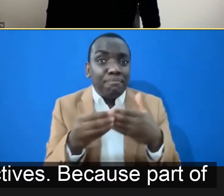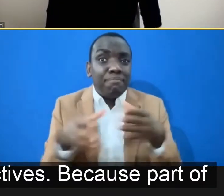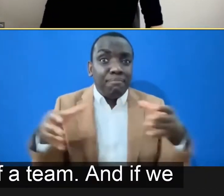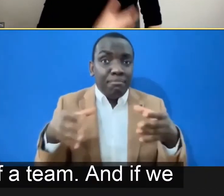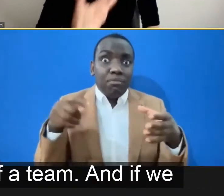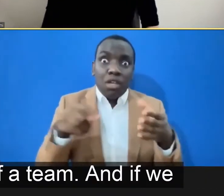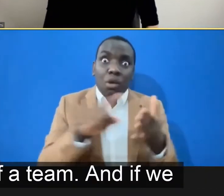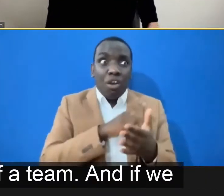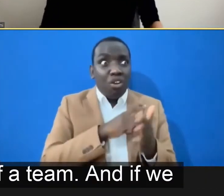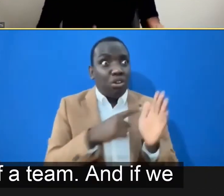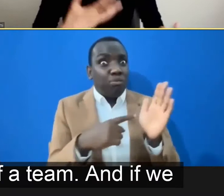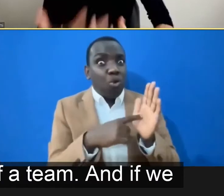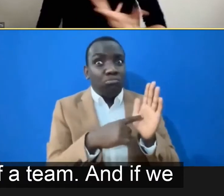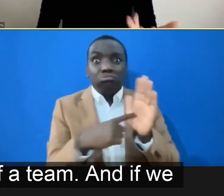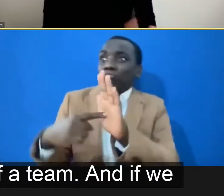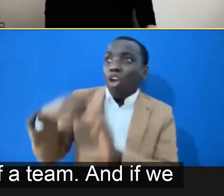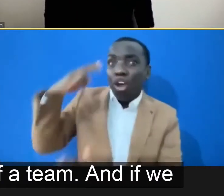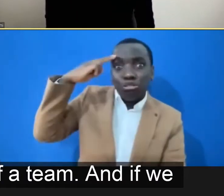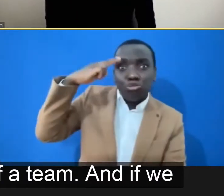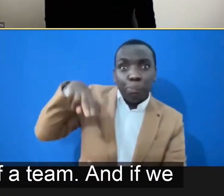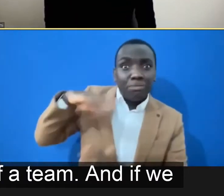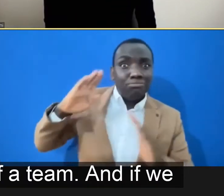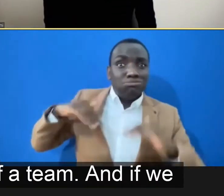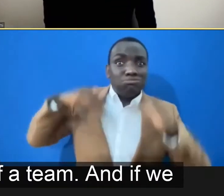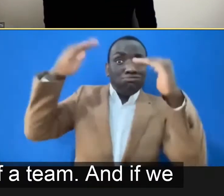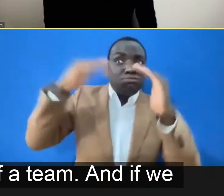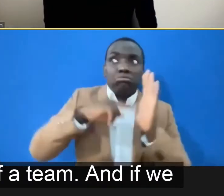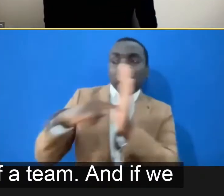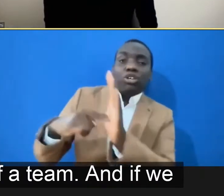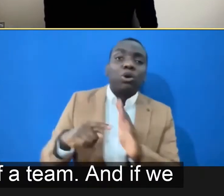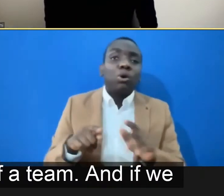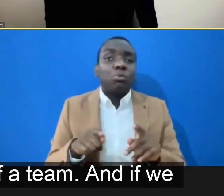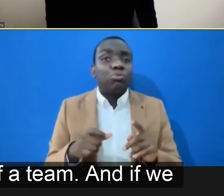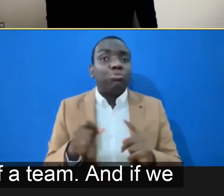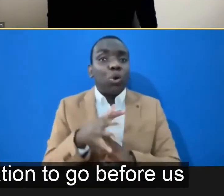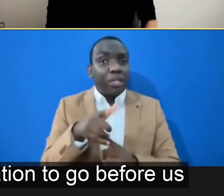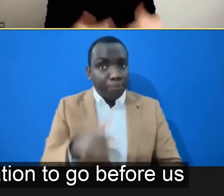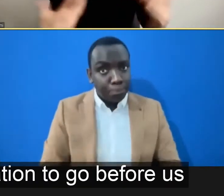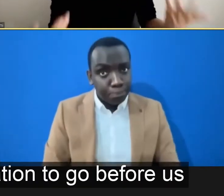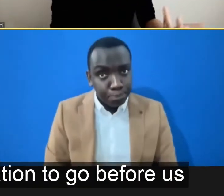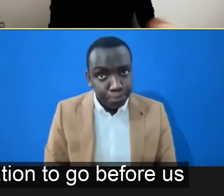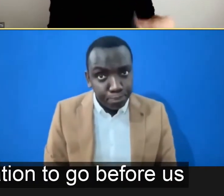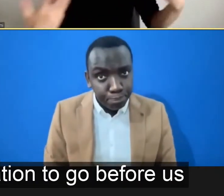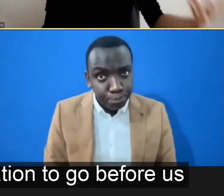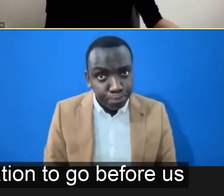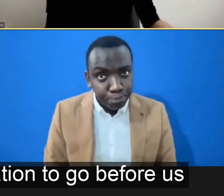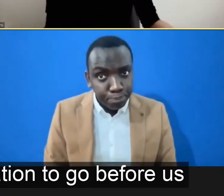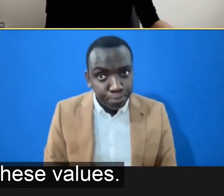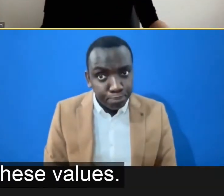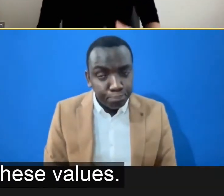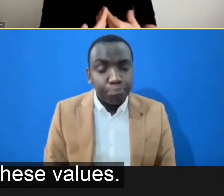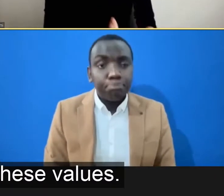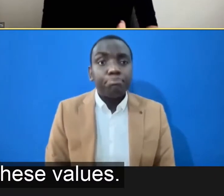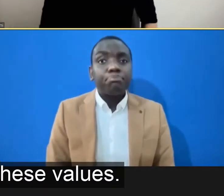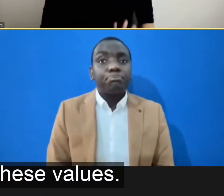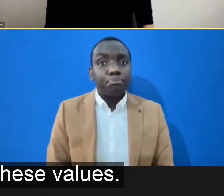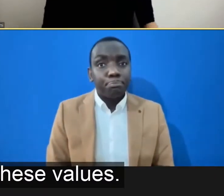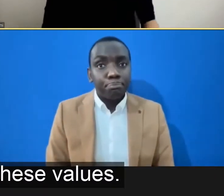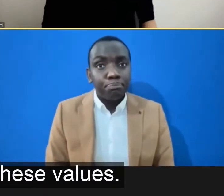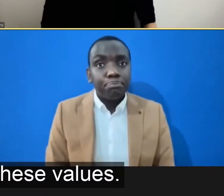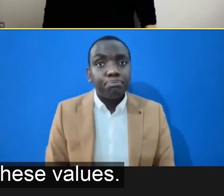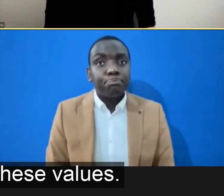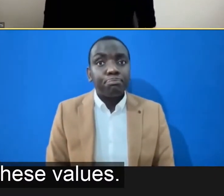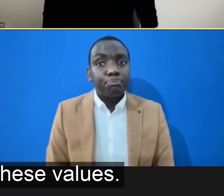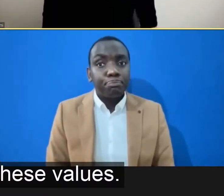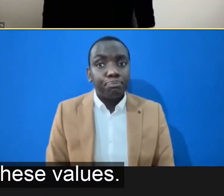Because part of being a leader is part of being part of a team. And if we want our reputation and our name to go before us, then we need to show these